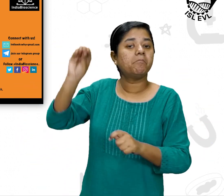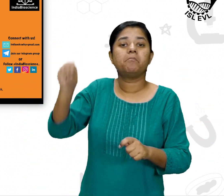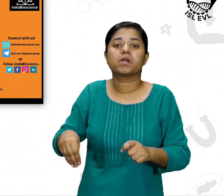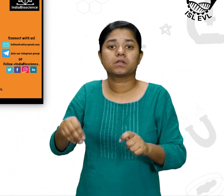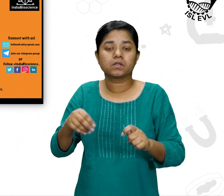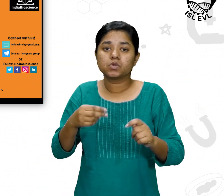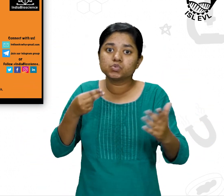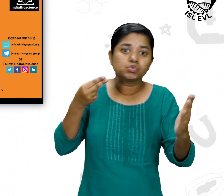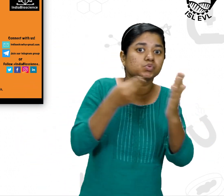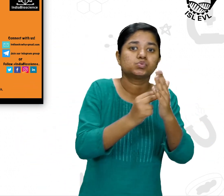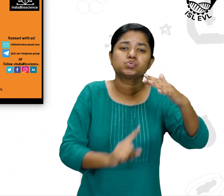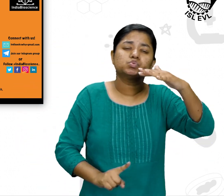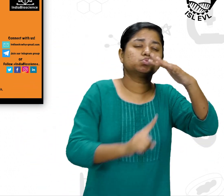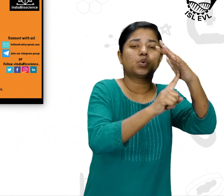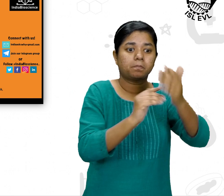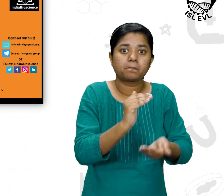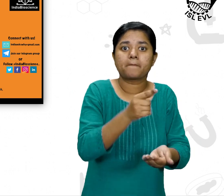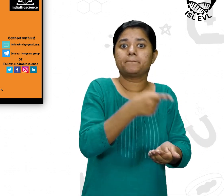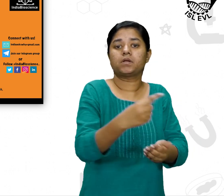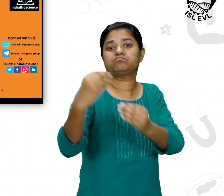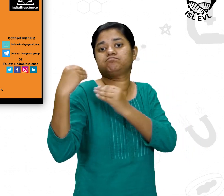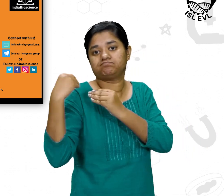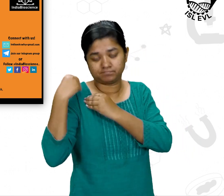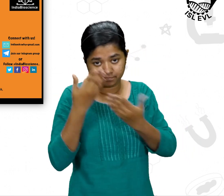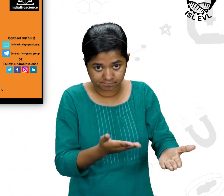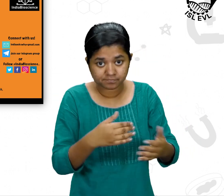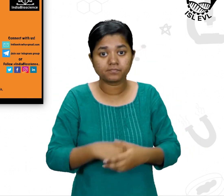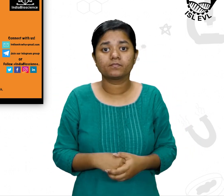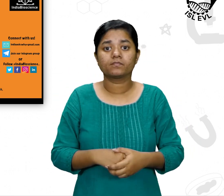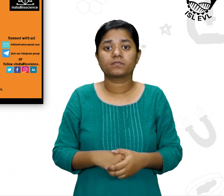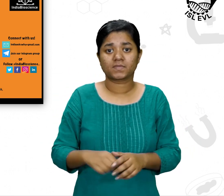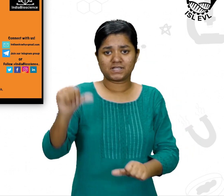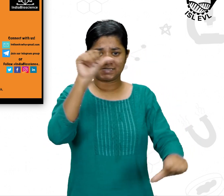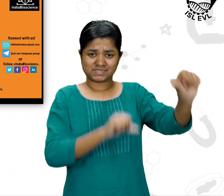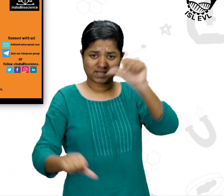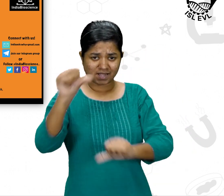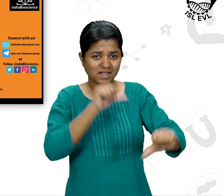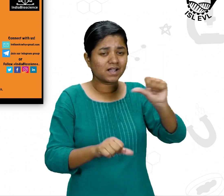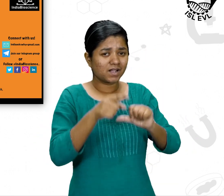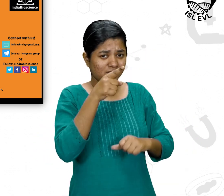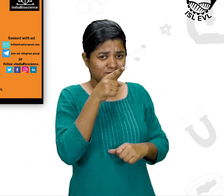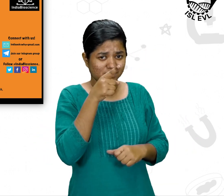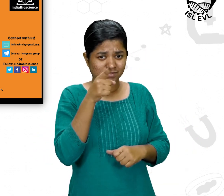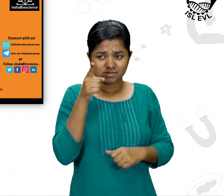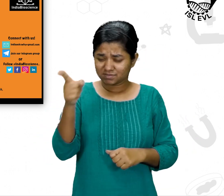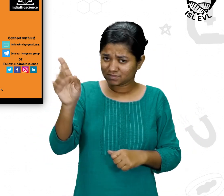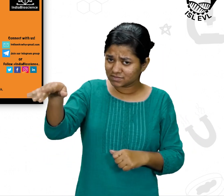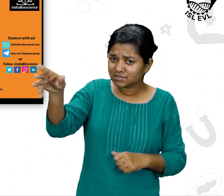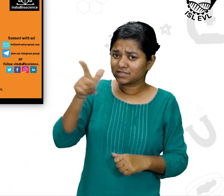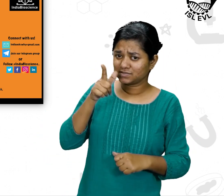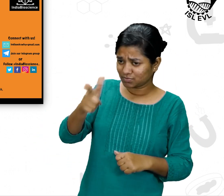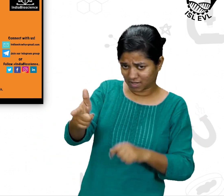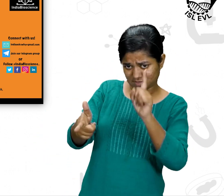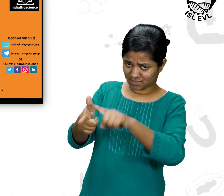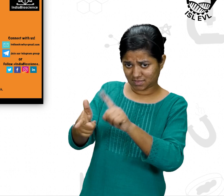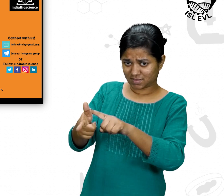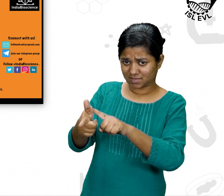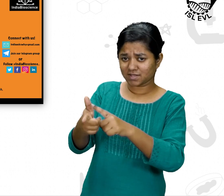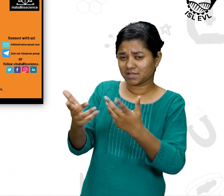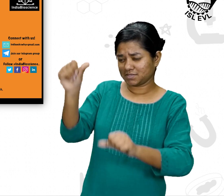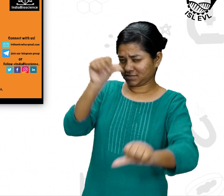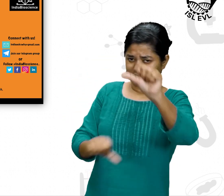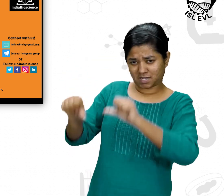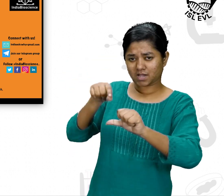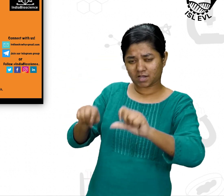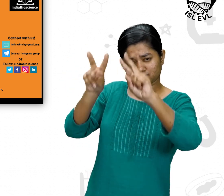of show their expression is different from us humans. So how do you sort of study these rats, and how do